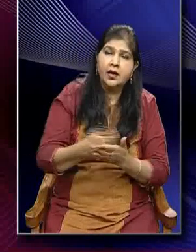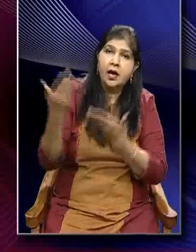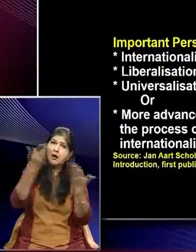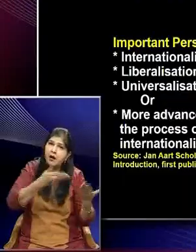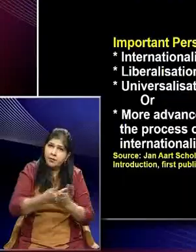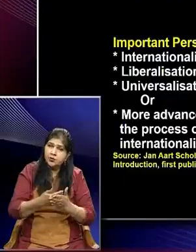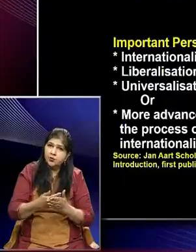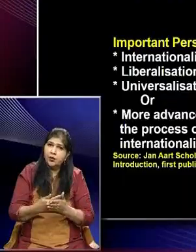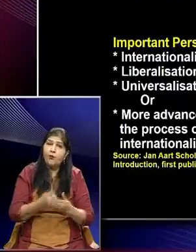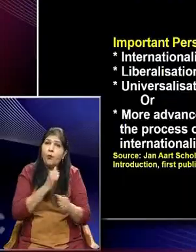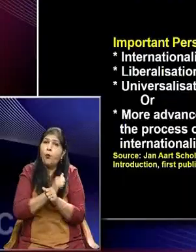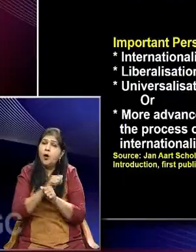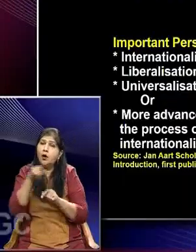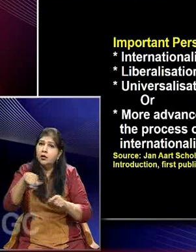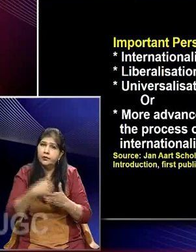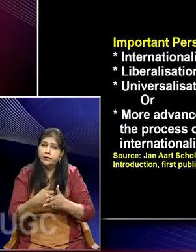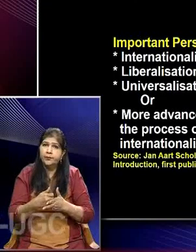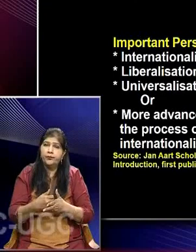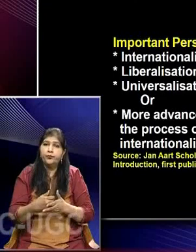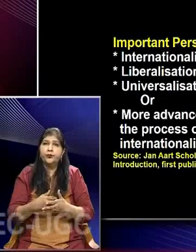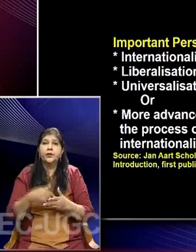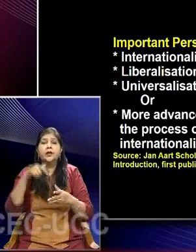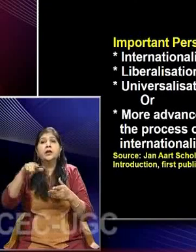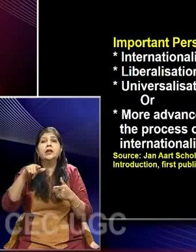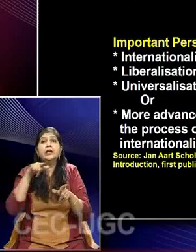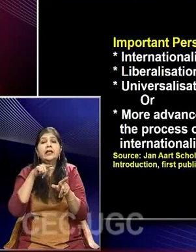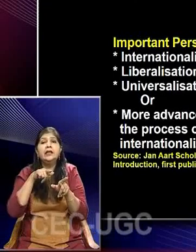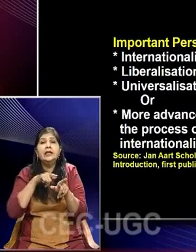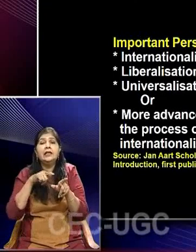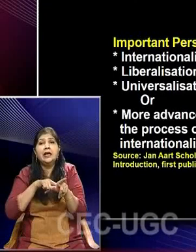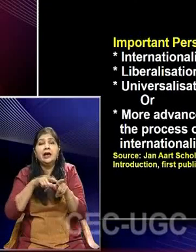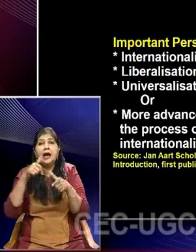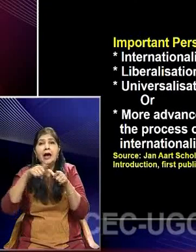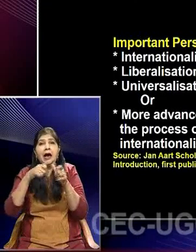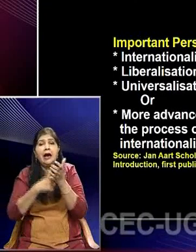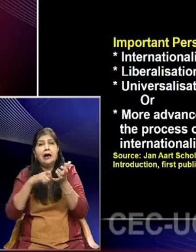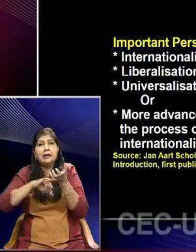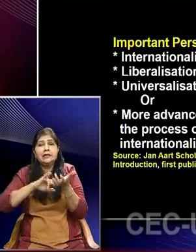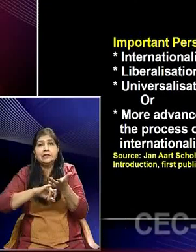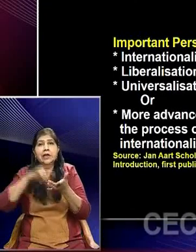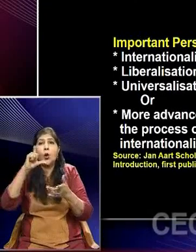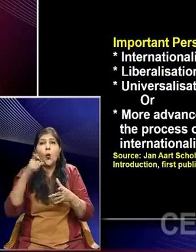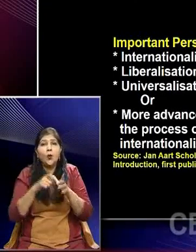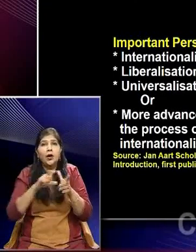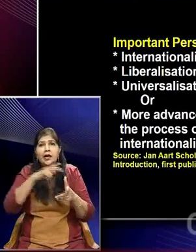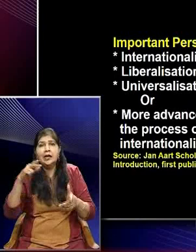the work of Jean Artskold, international relations scholar,